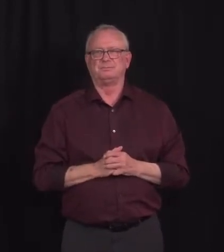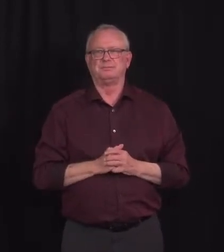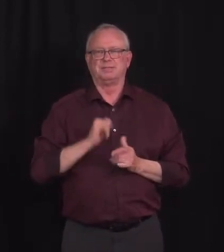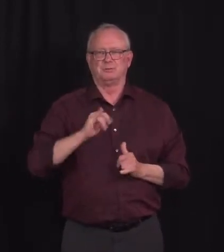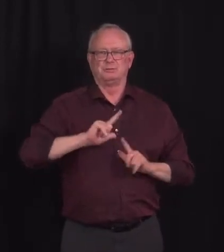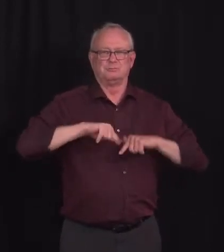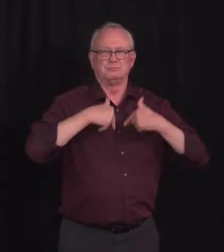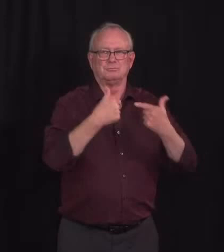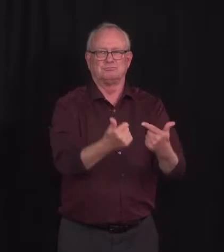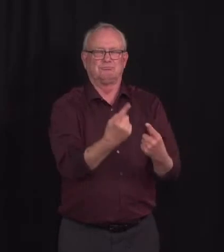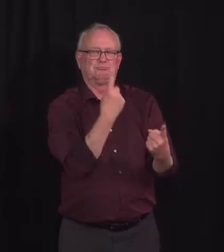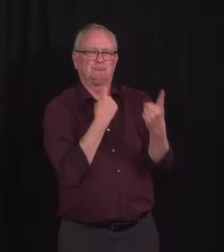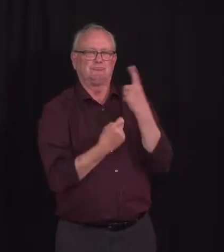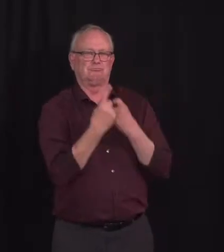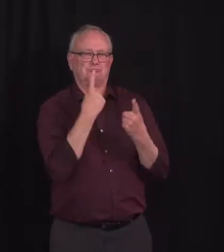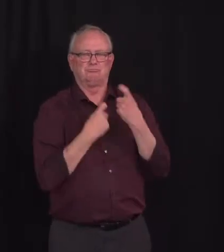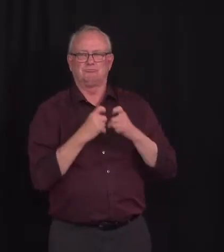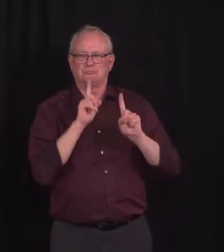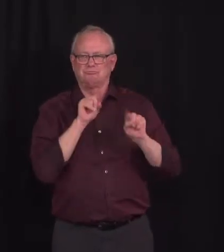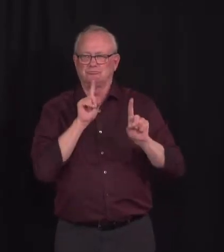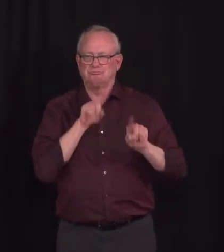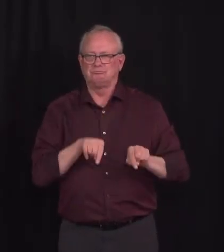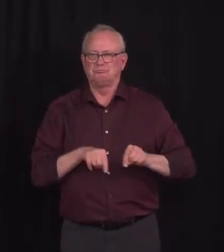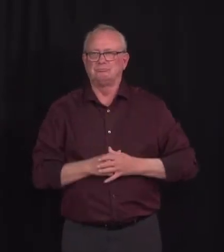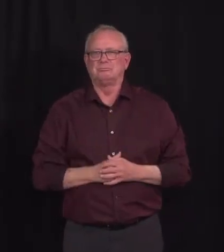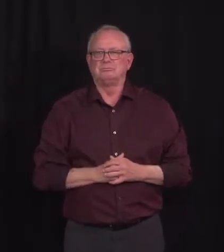our first caller, please?